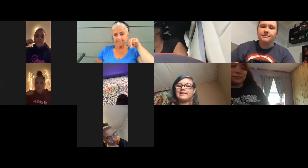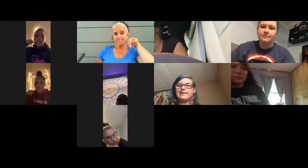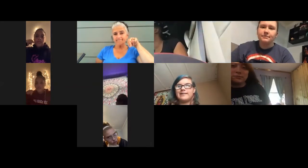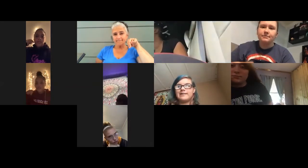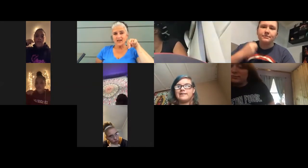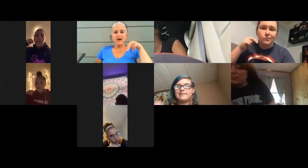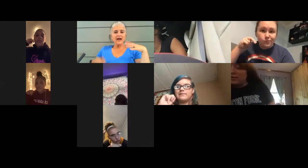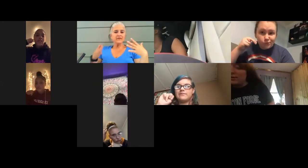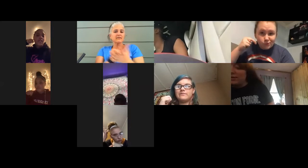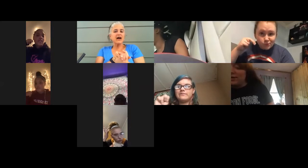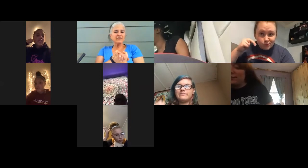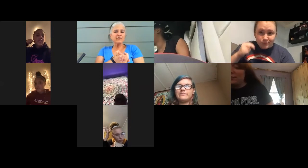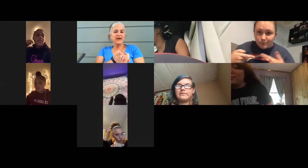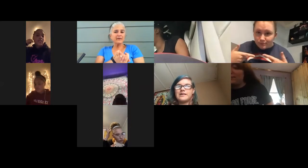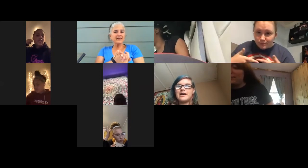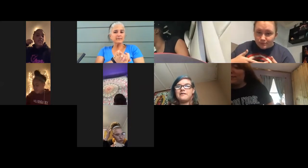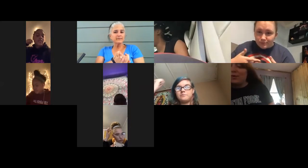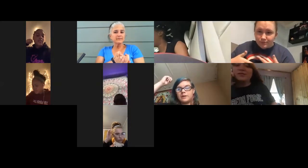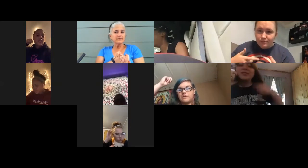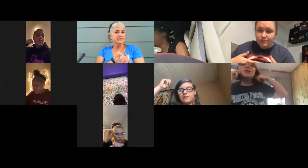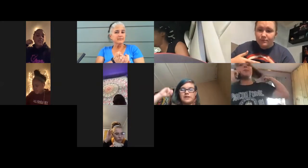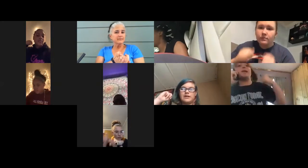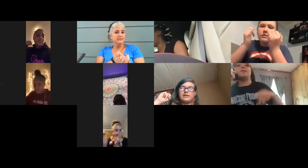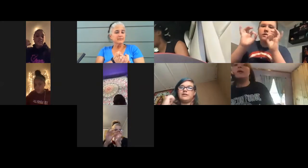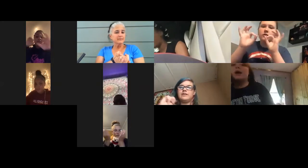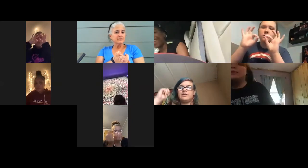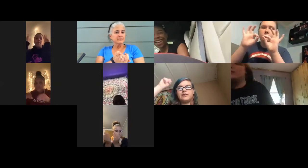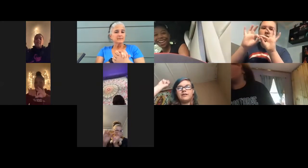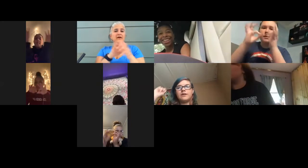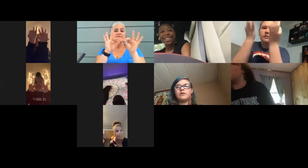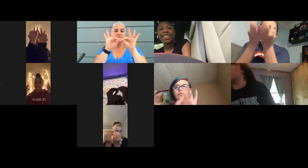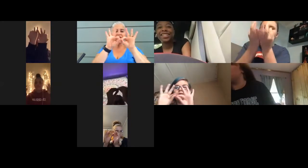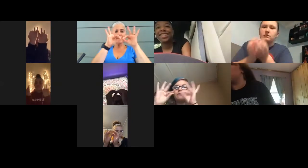niece. And then the sign for family.